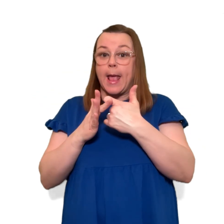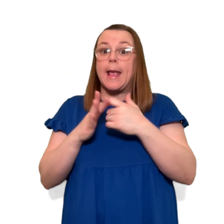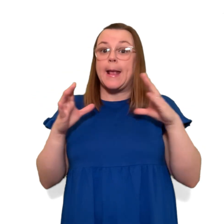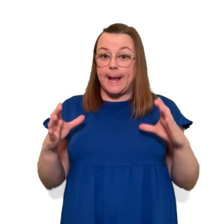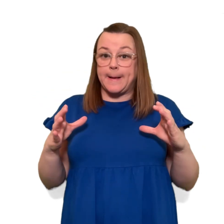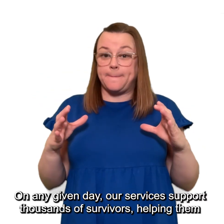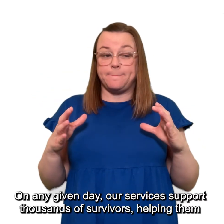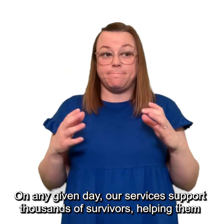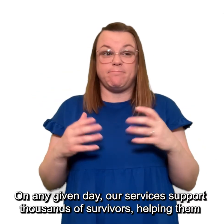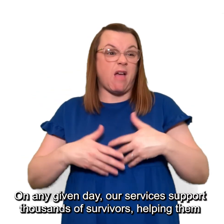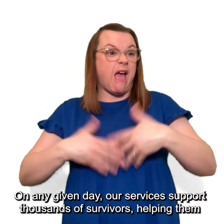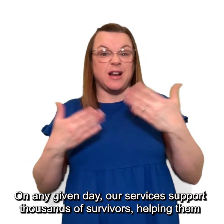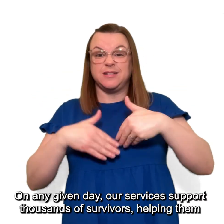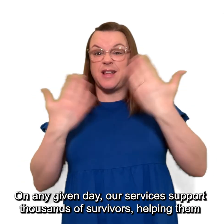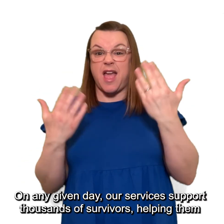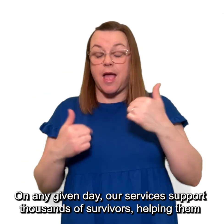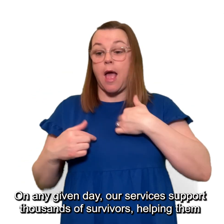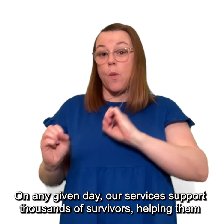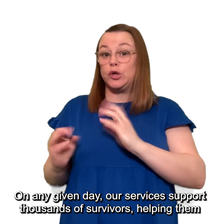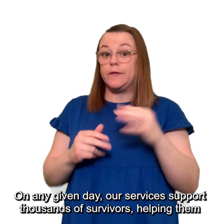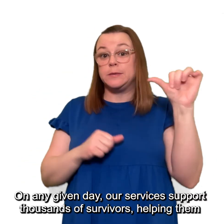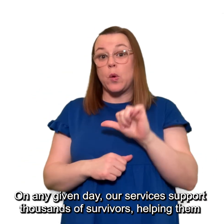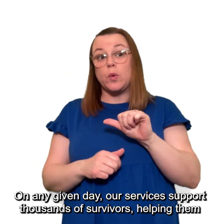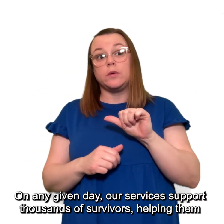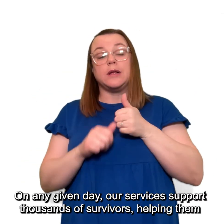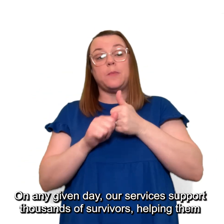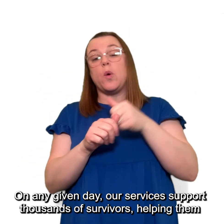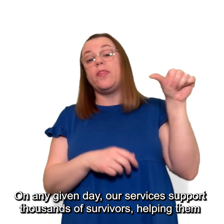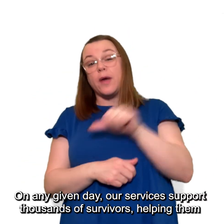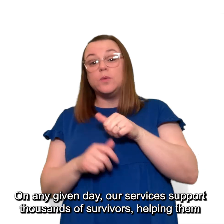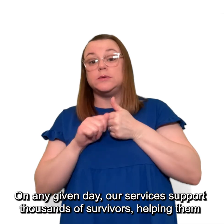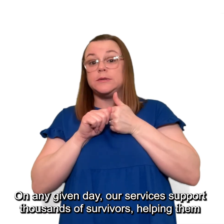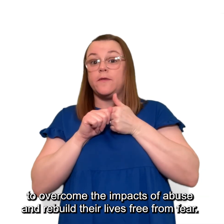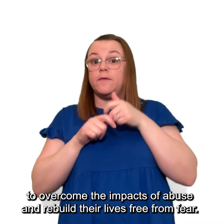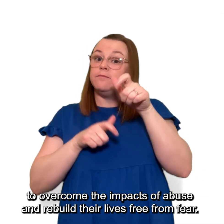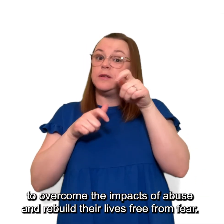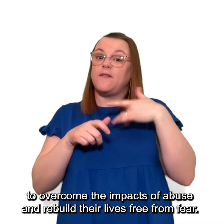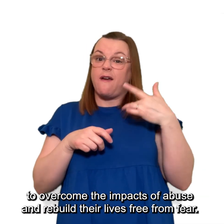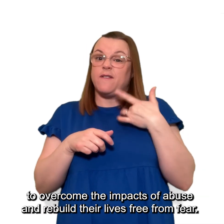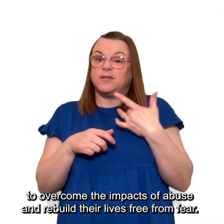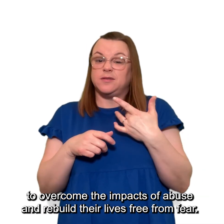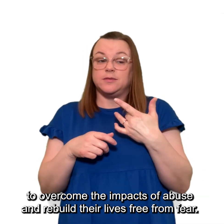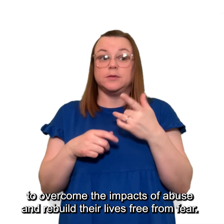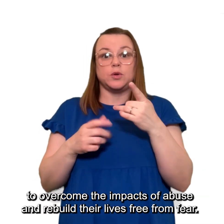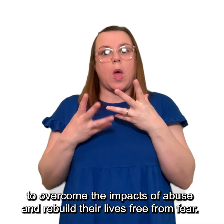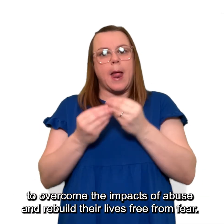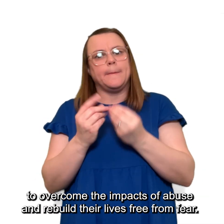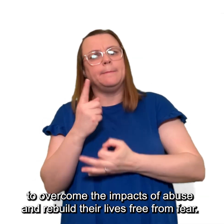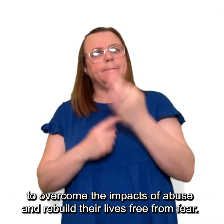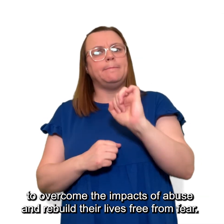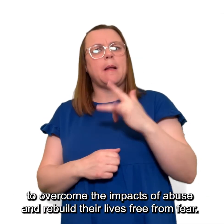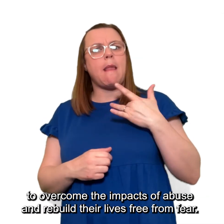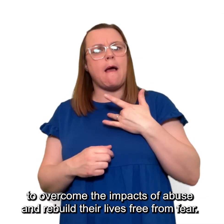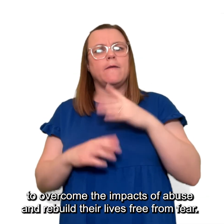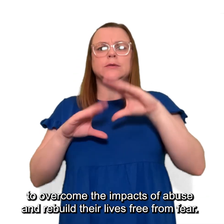UK. On any given day, our services support thousands of survivors, helping them to overcome the impacts of abuse and rebuild